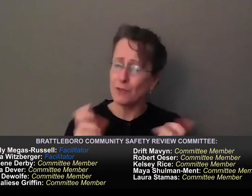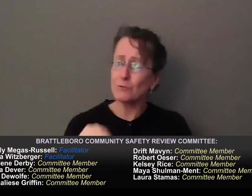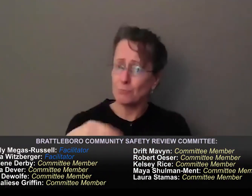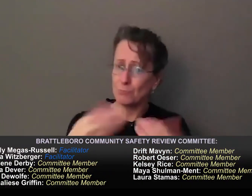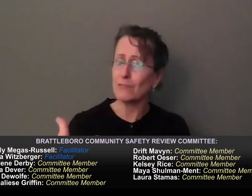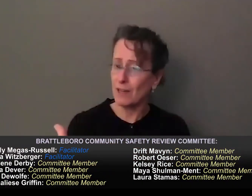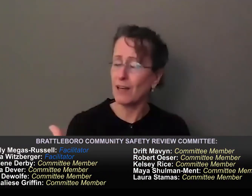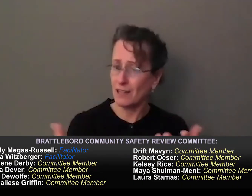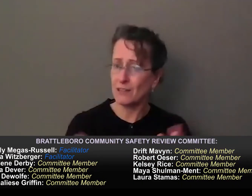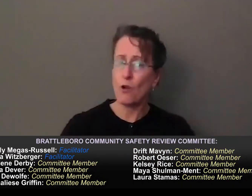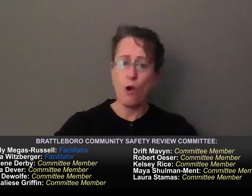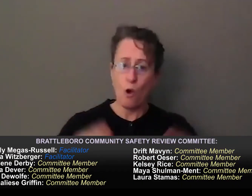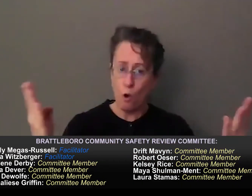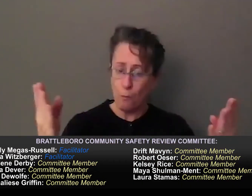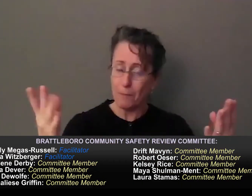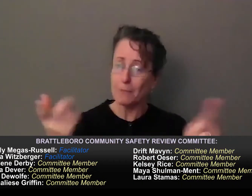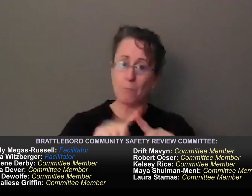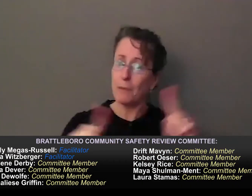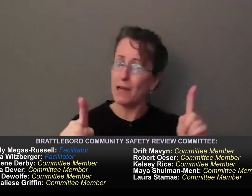open it up with those